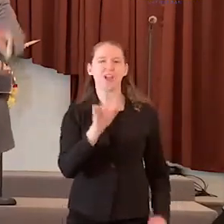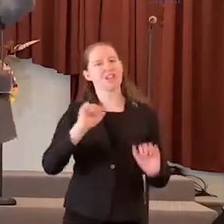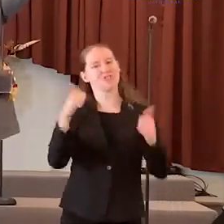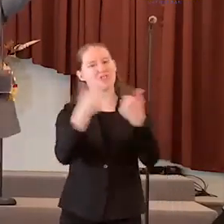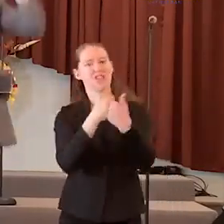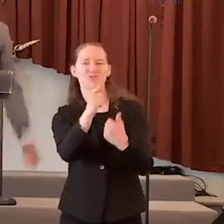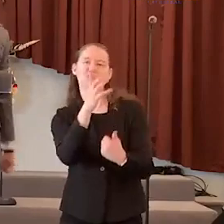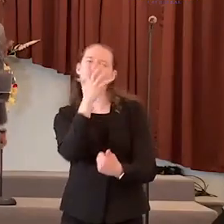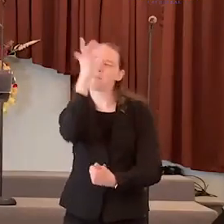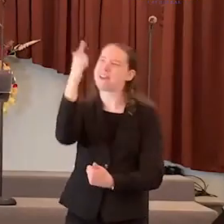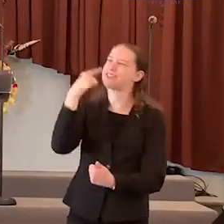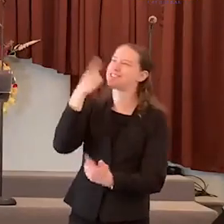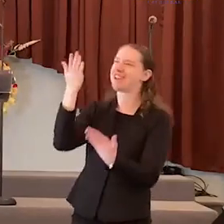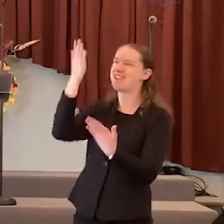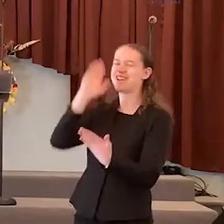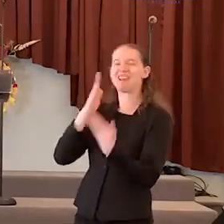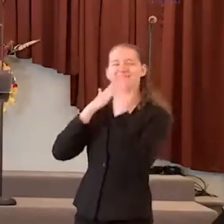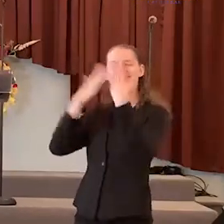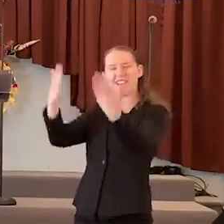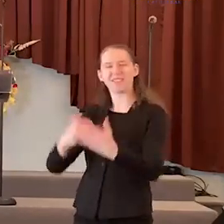mouth and tell God,